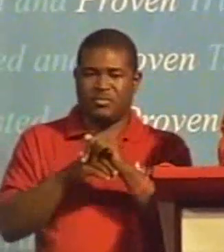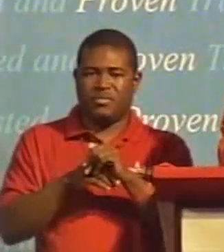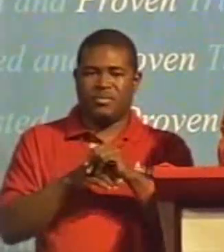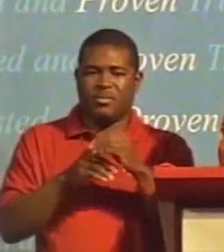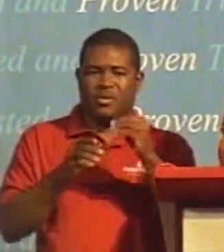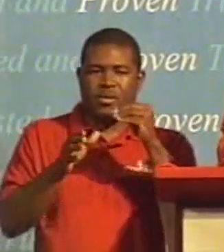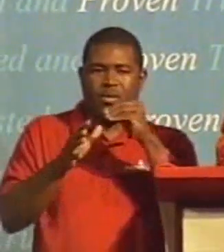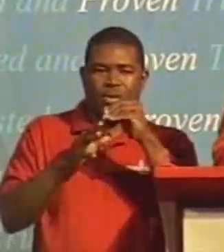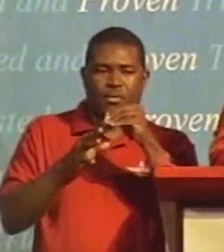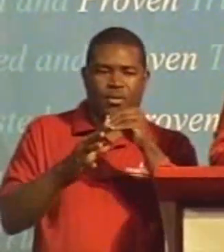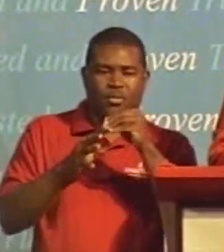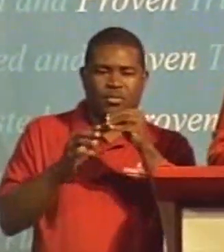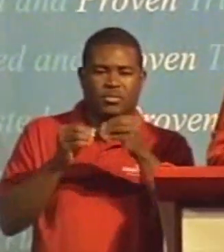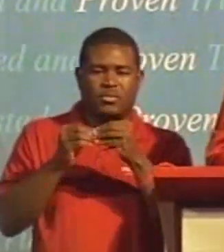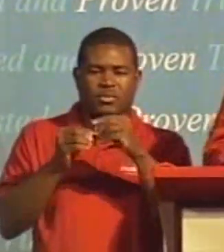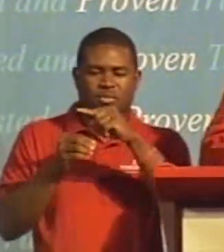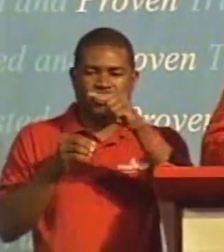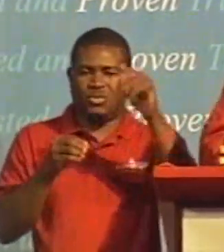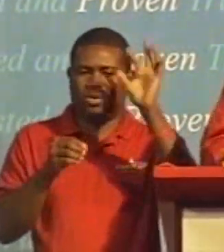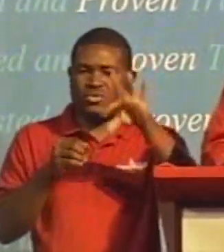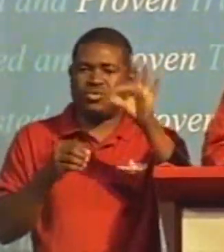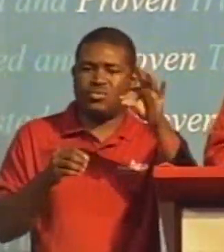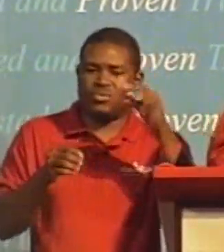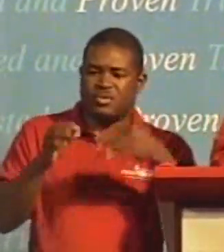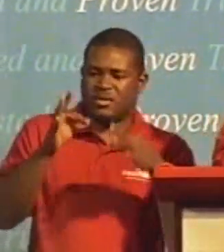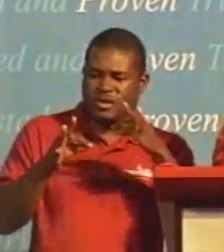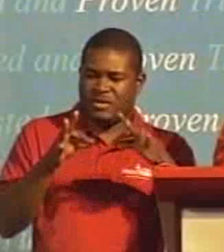6 months, you may choose whether you vote in your old